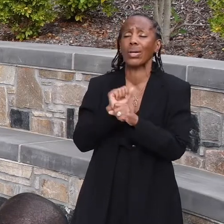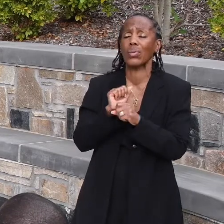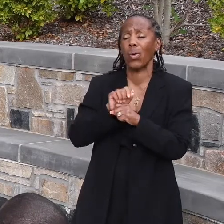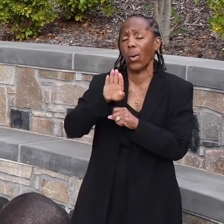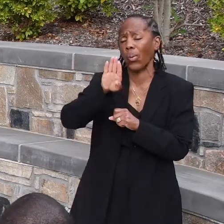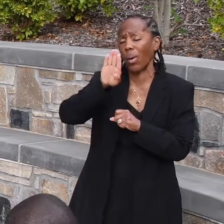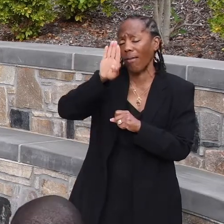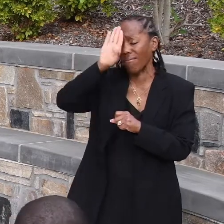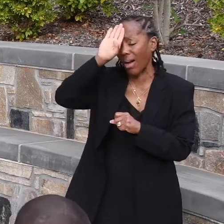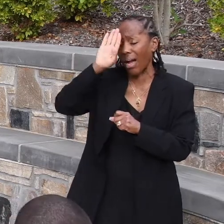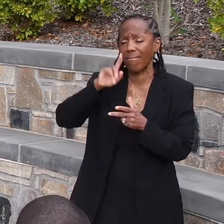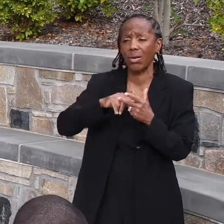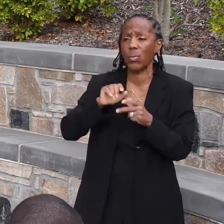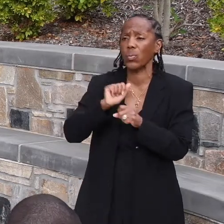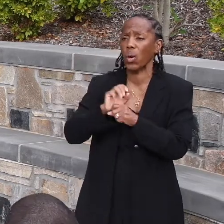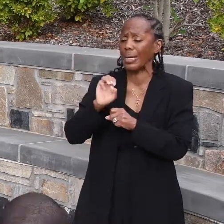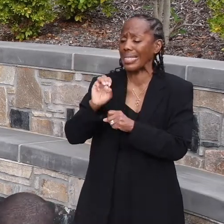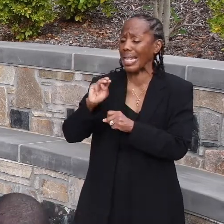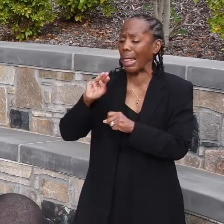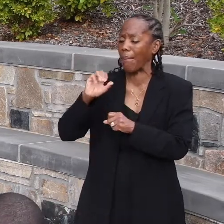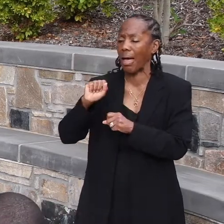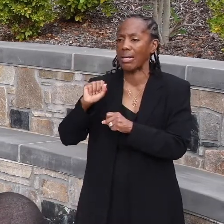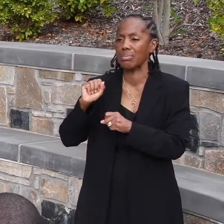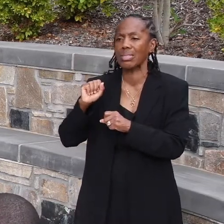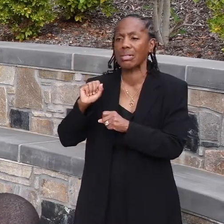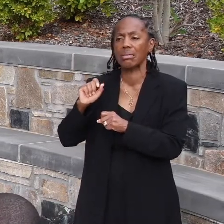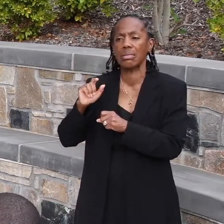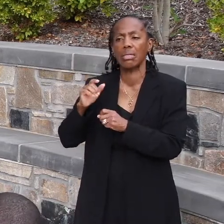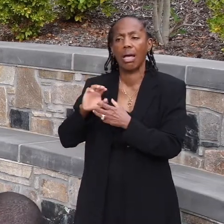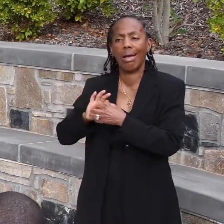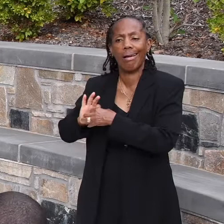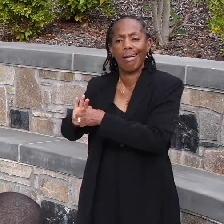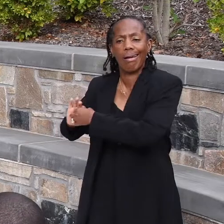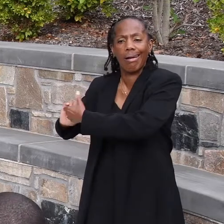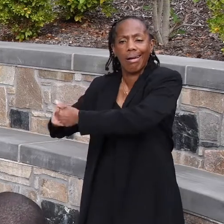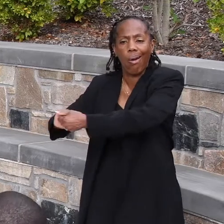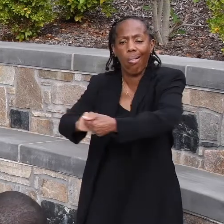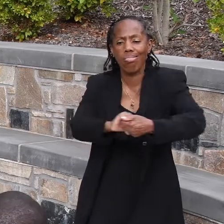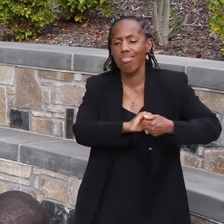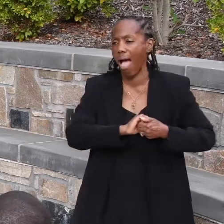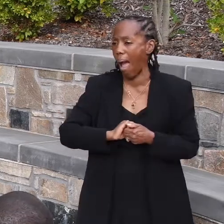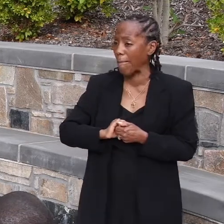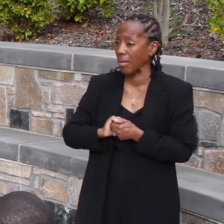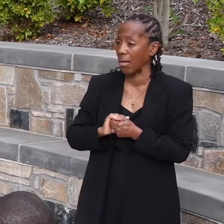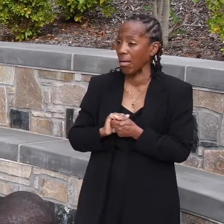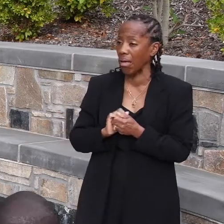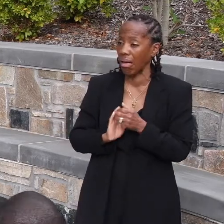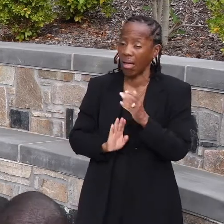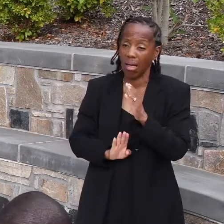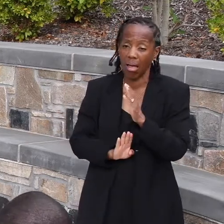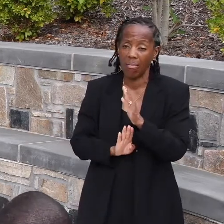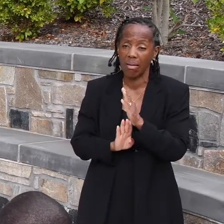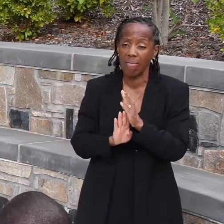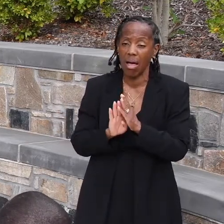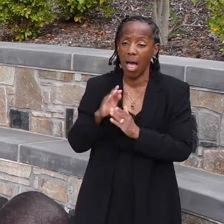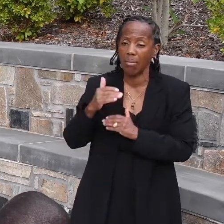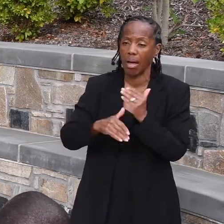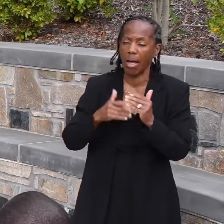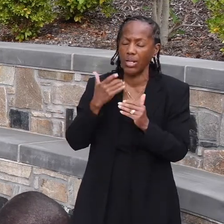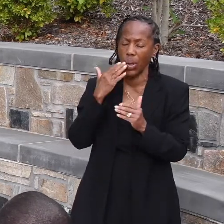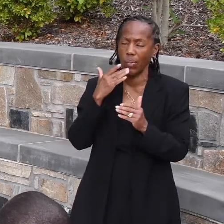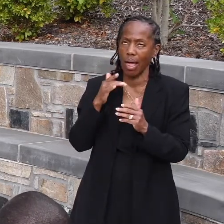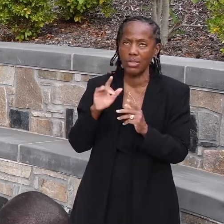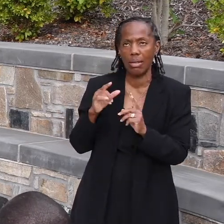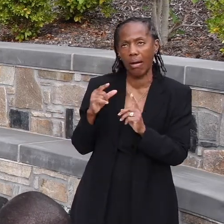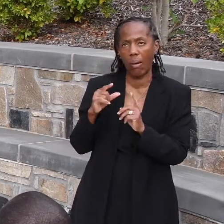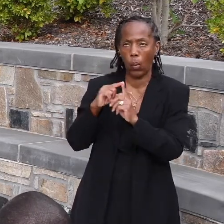work with EMS, because this is a collaborative solution development process. And collaboration, I know it's one of your favorite